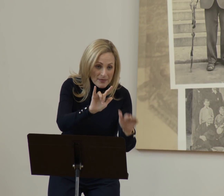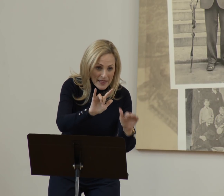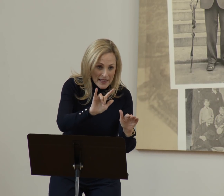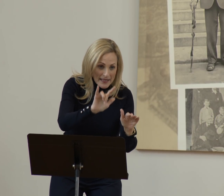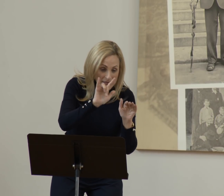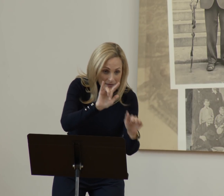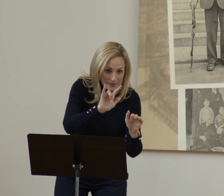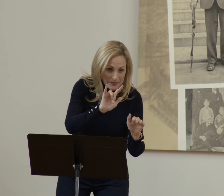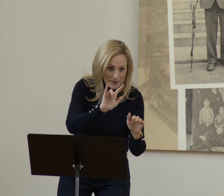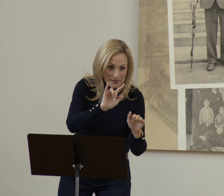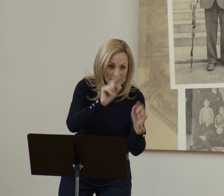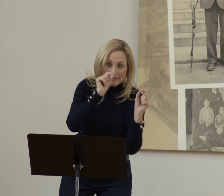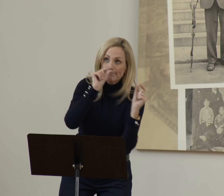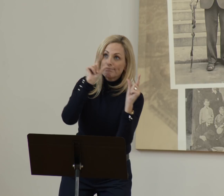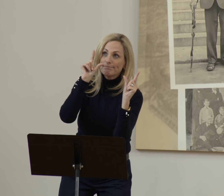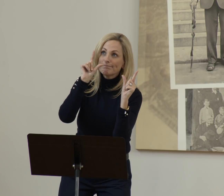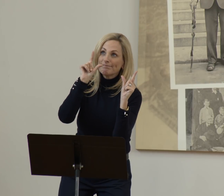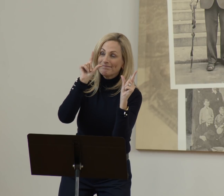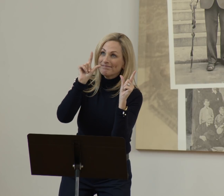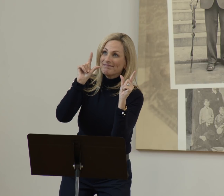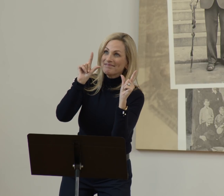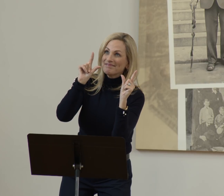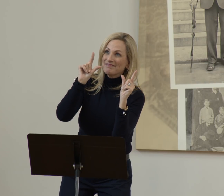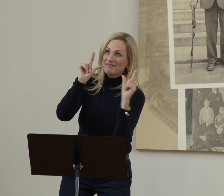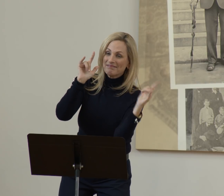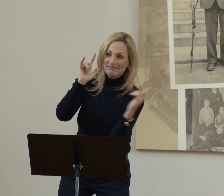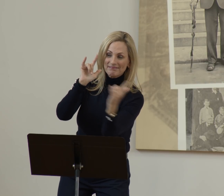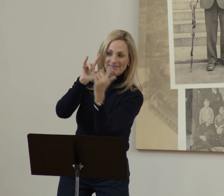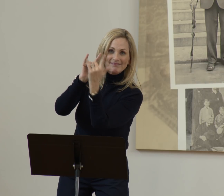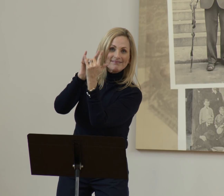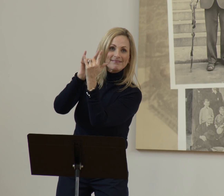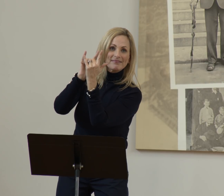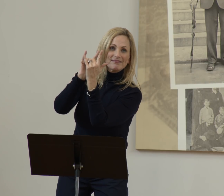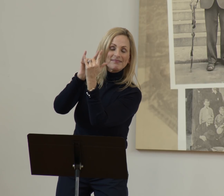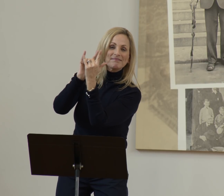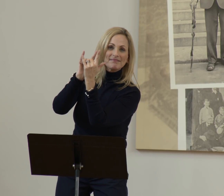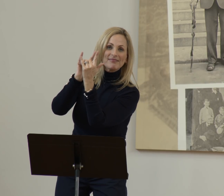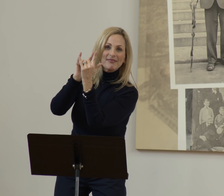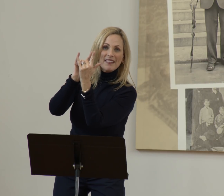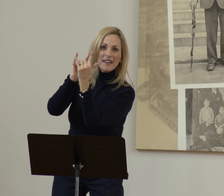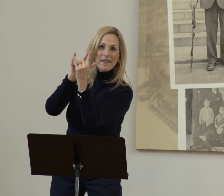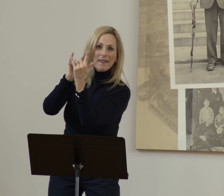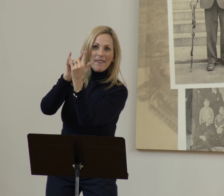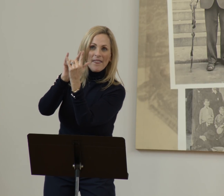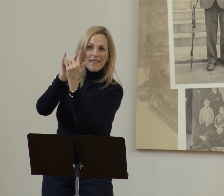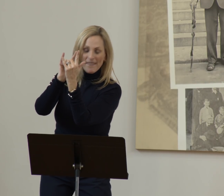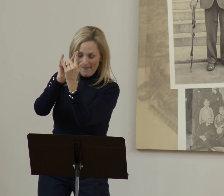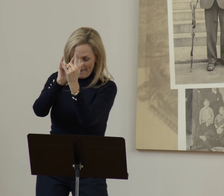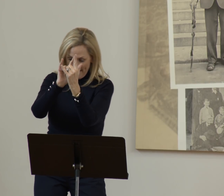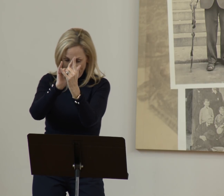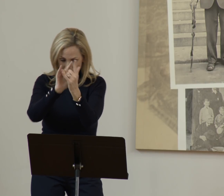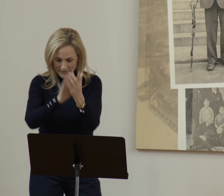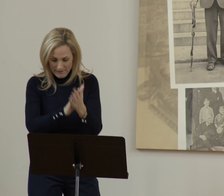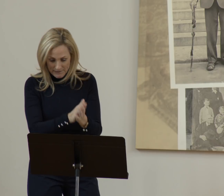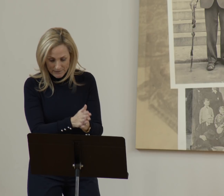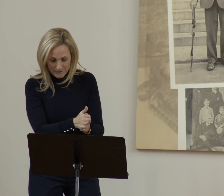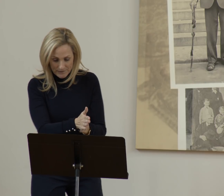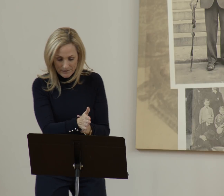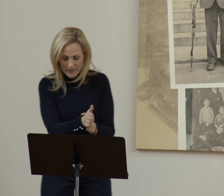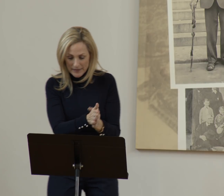I looked at him and said, "Bernard, I love you." And as our hands met, he said, "I